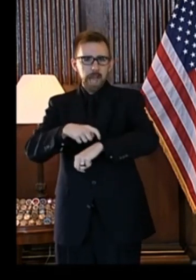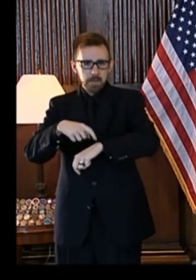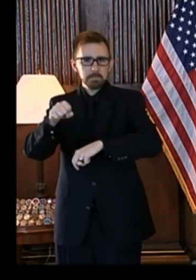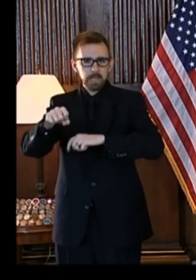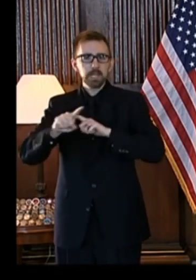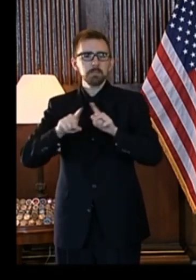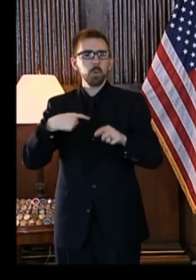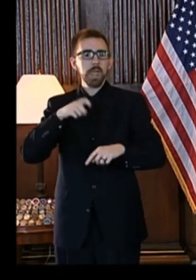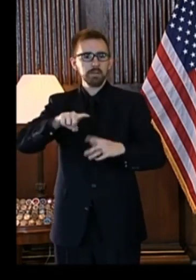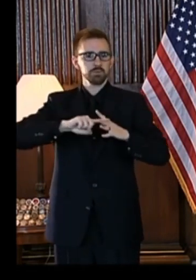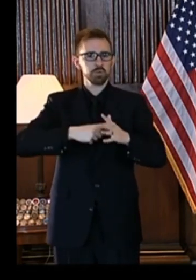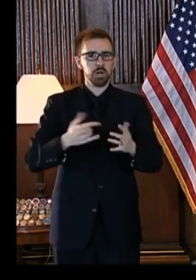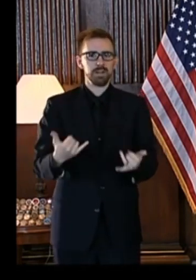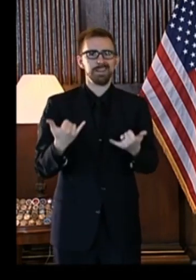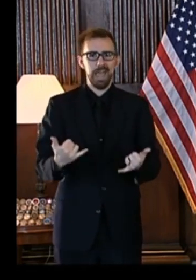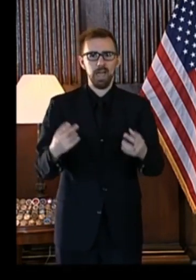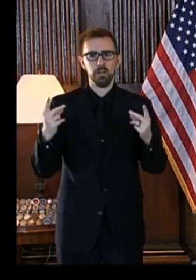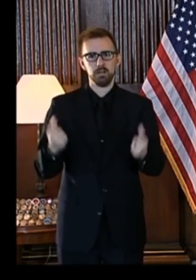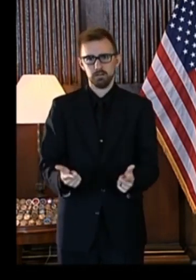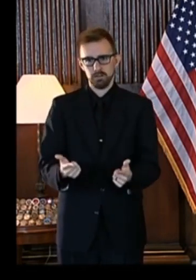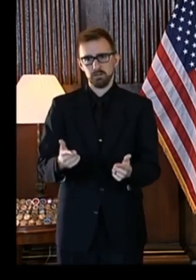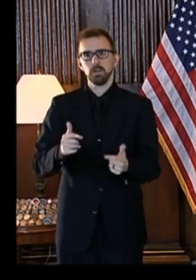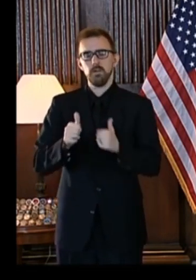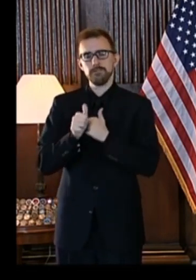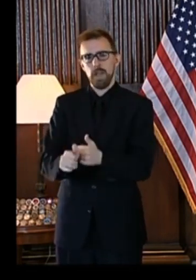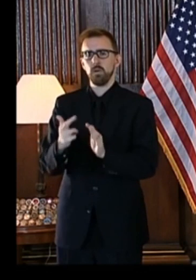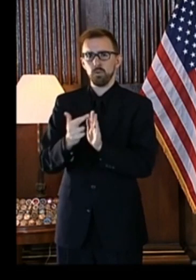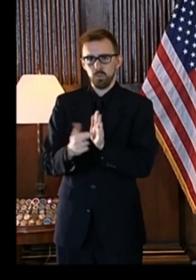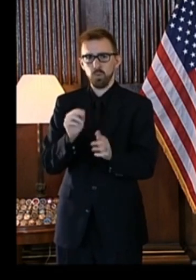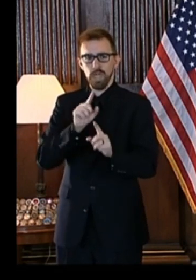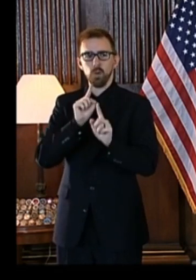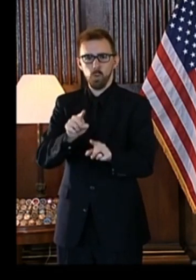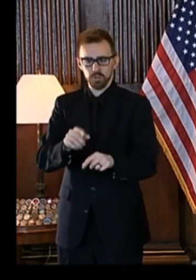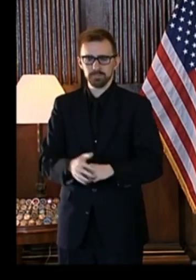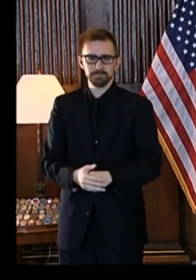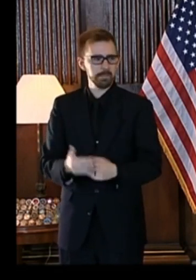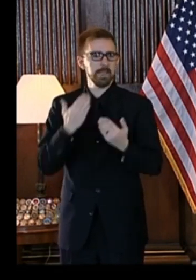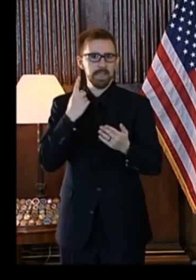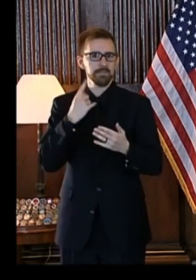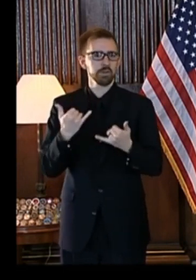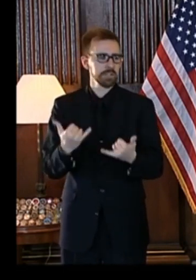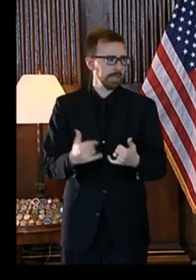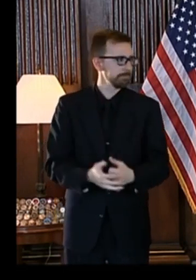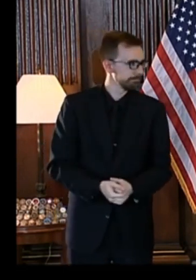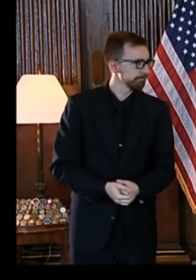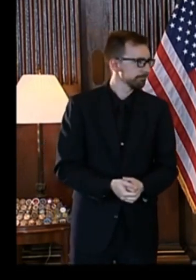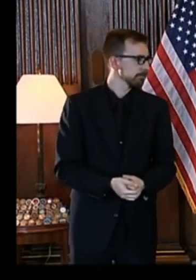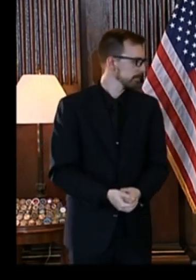start now, abiding by these rules and orders. Thank you very much for today. Thank you.